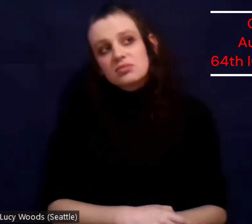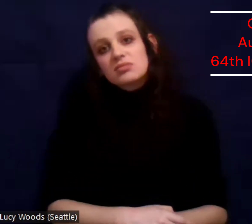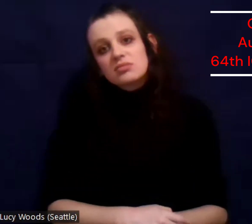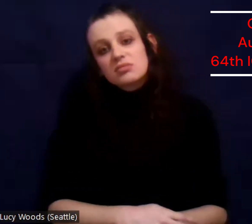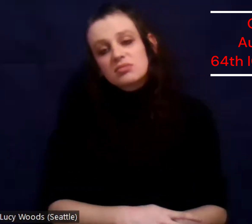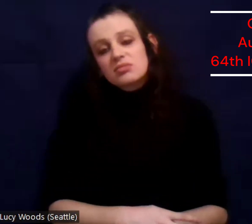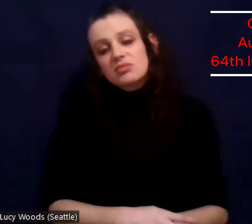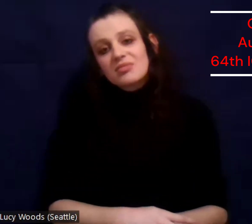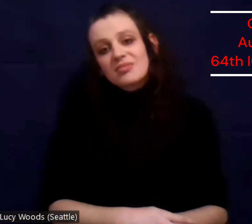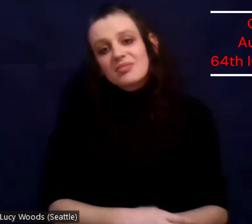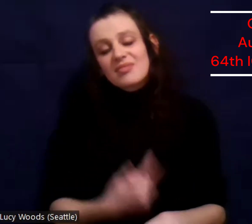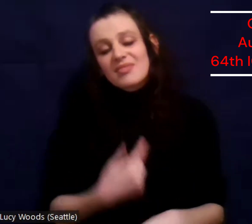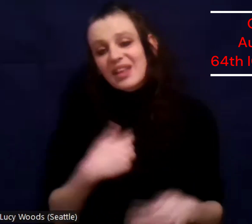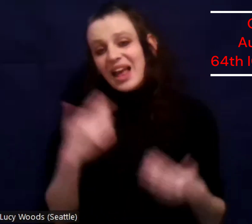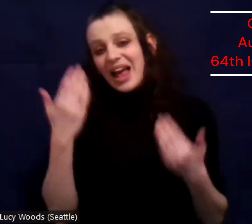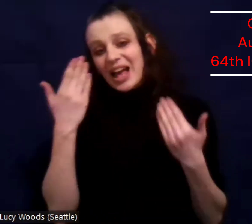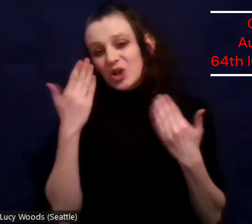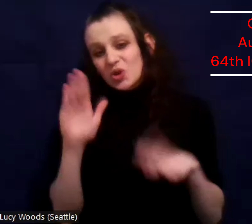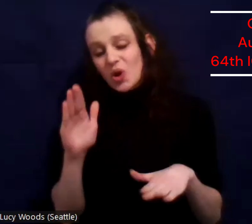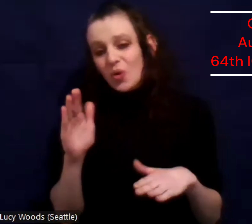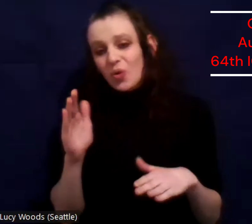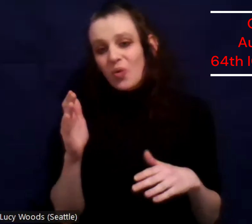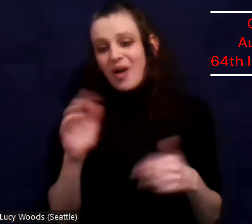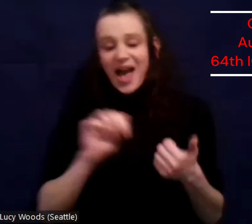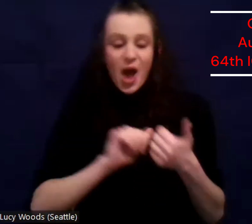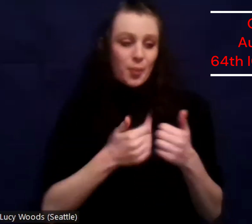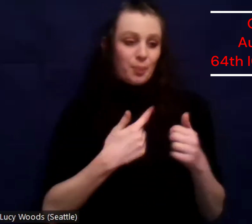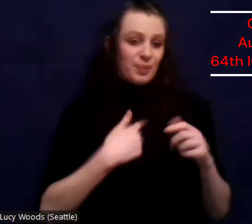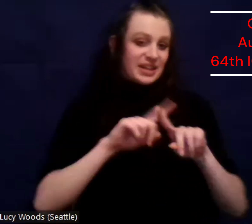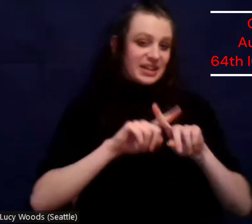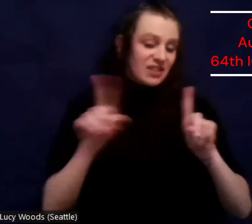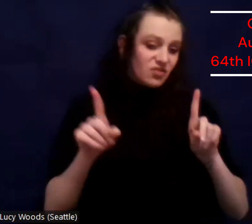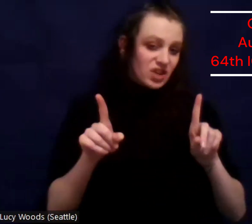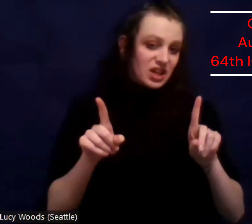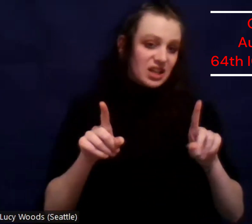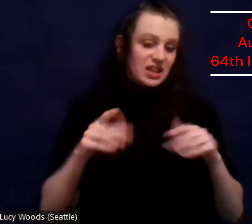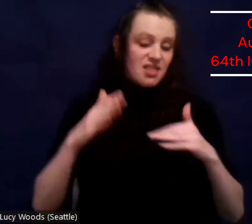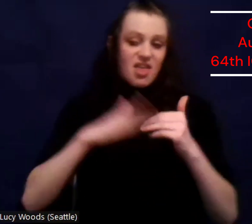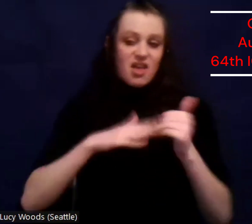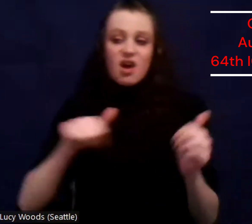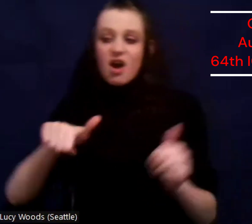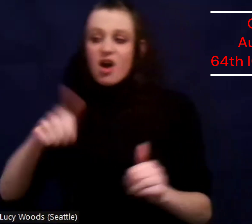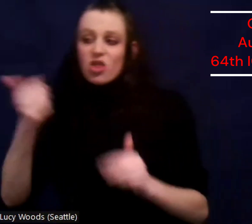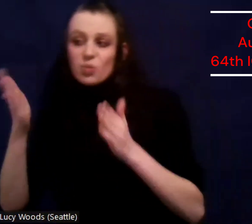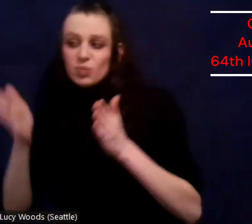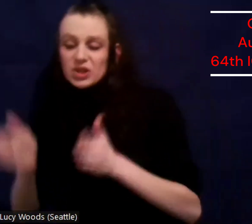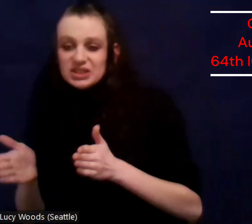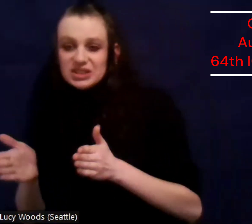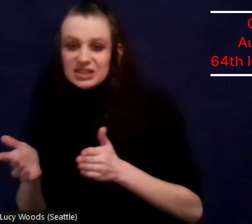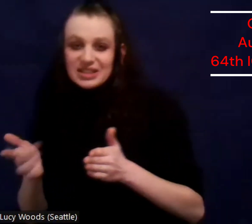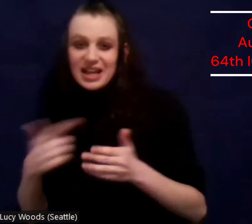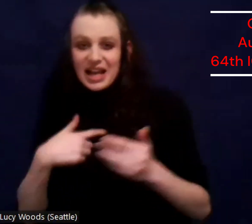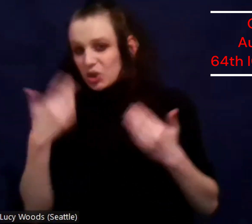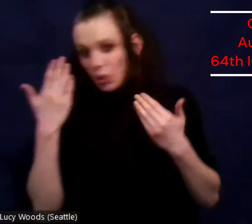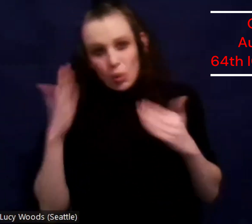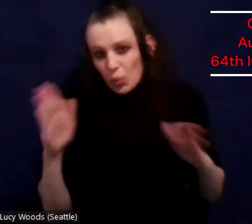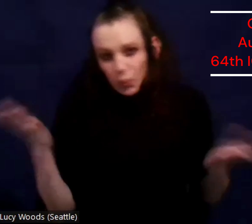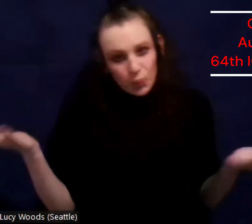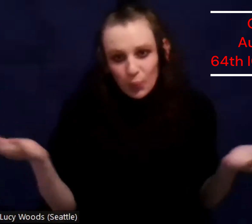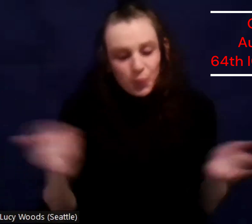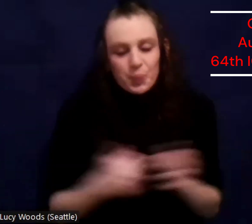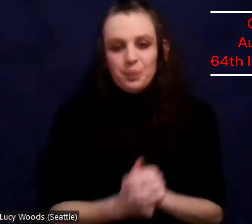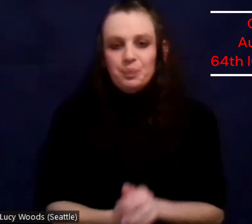don't know what differentiates me from the next individual. I don't know what I did differently than the next person.